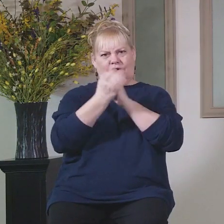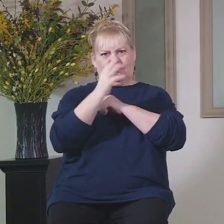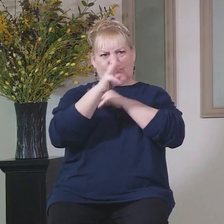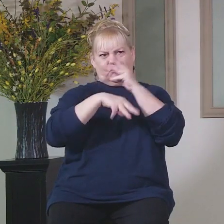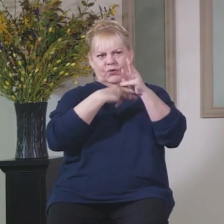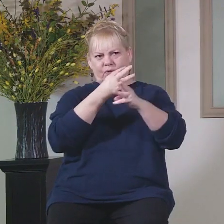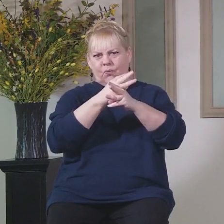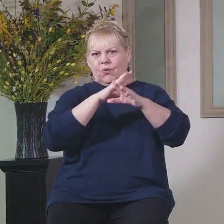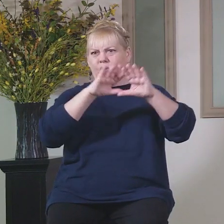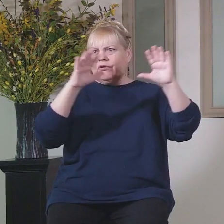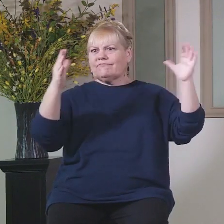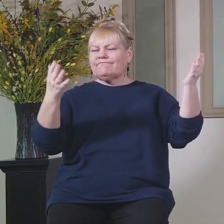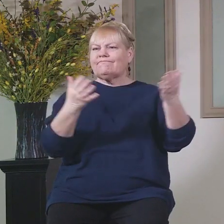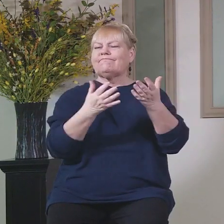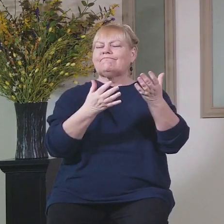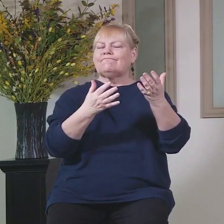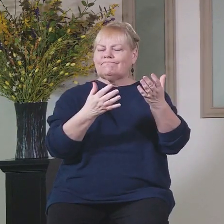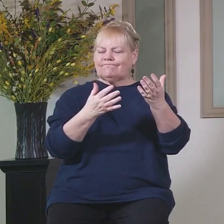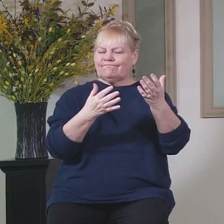and in our world.